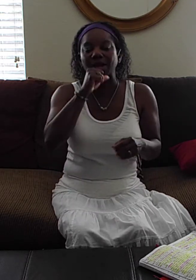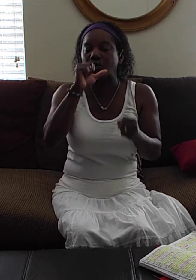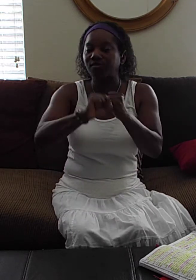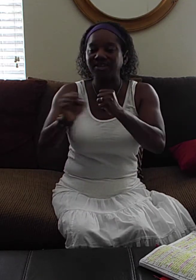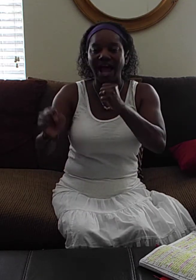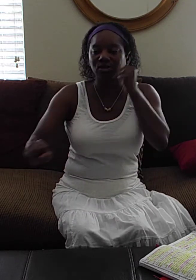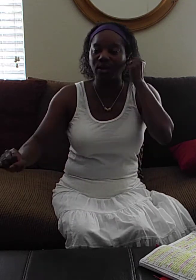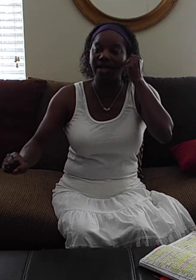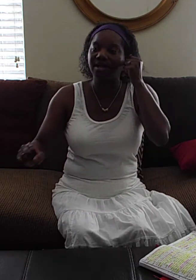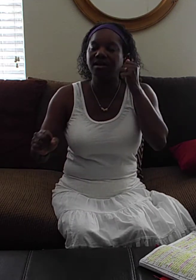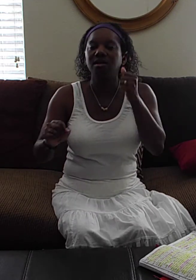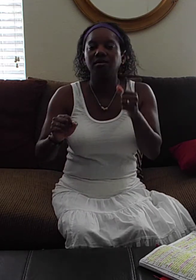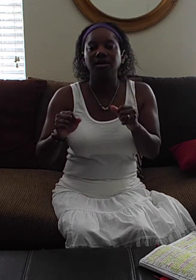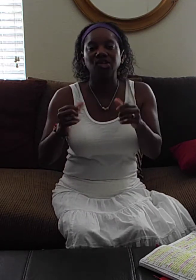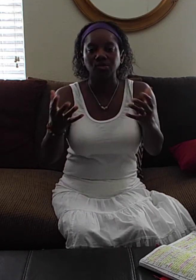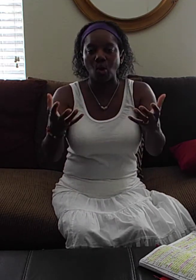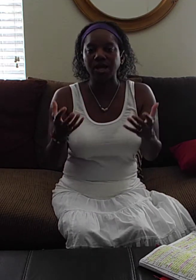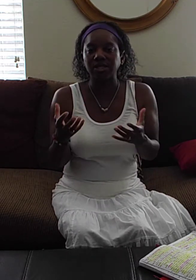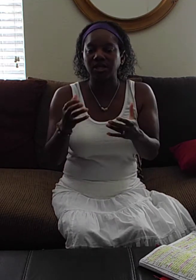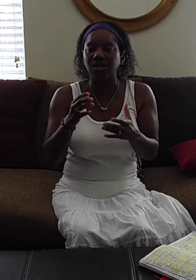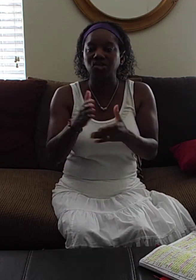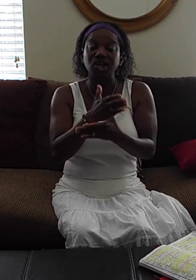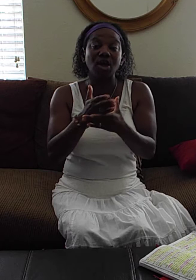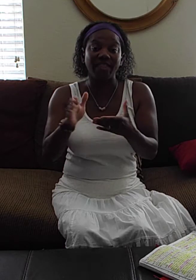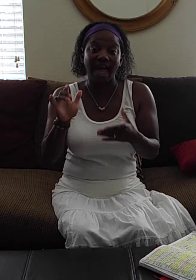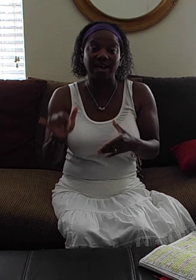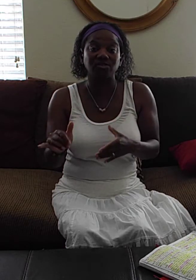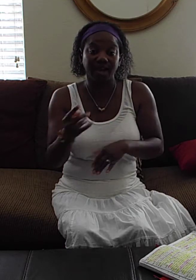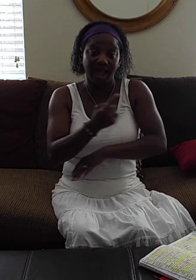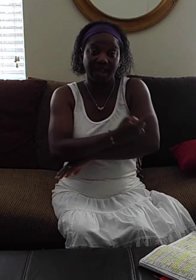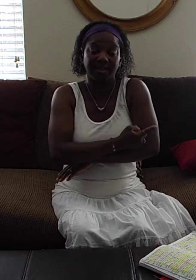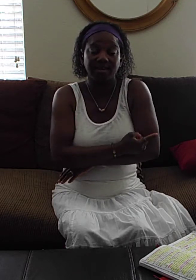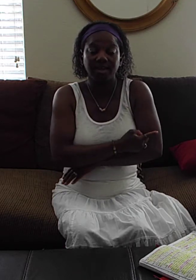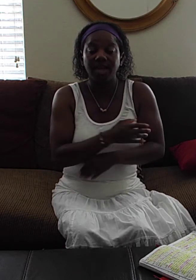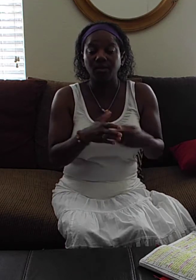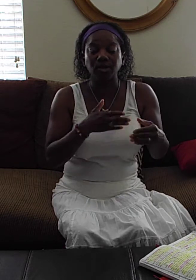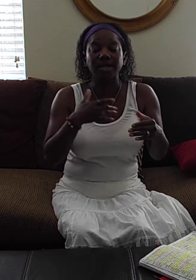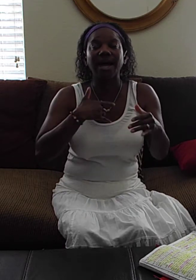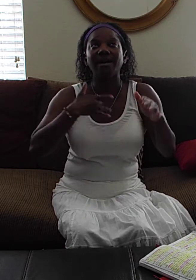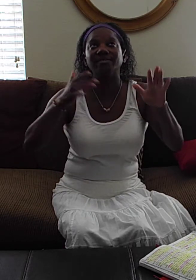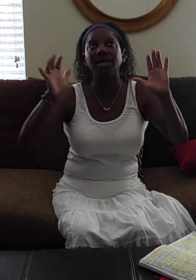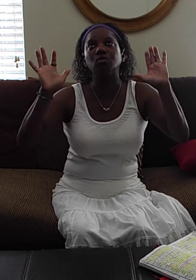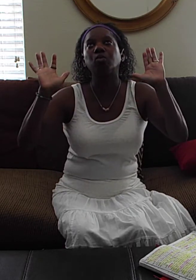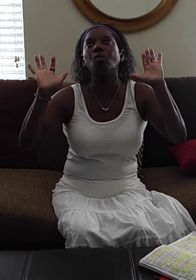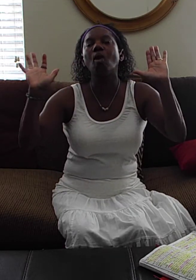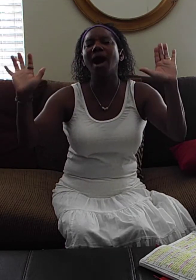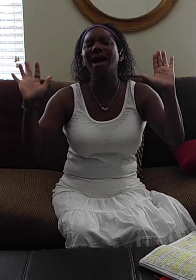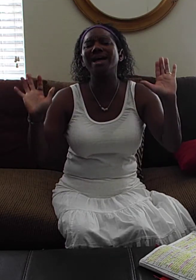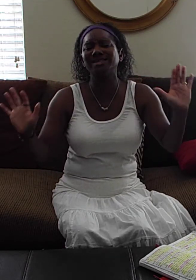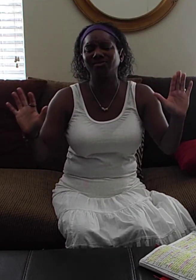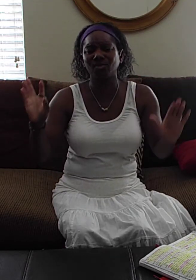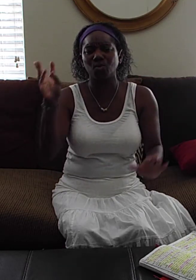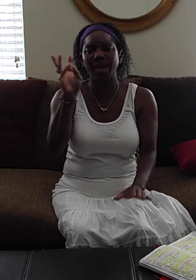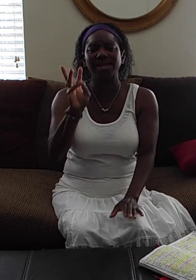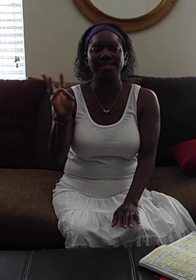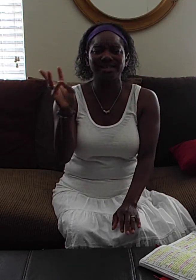going to graduate. I just wanted to share that today. Anyway, you guys have a wonderful